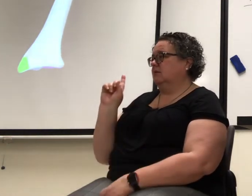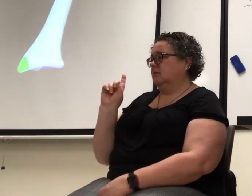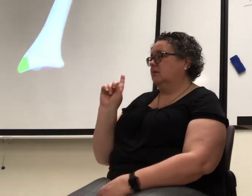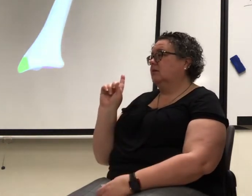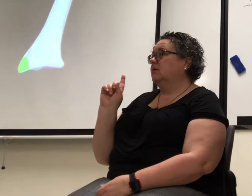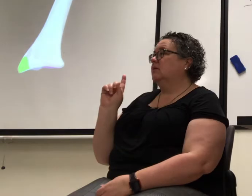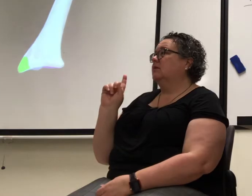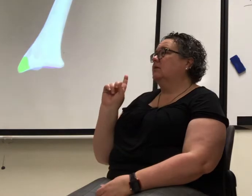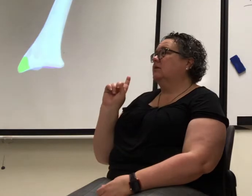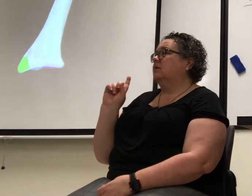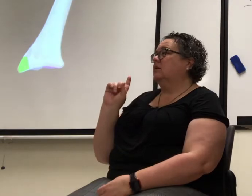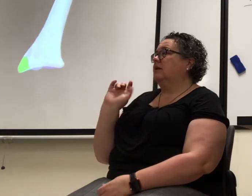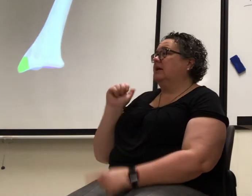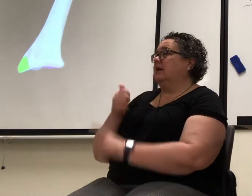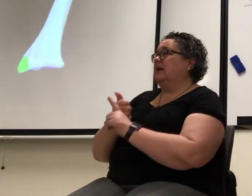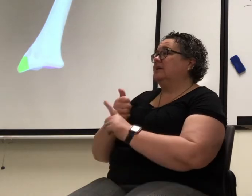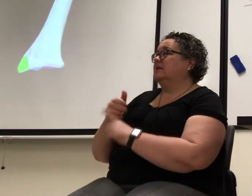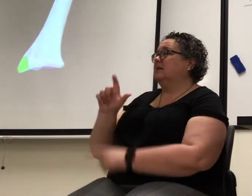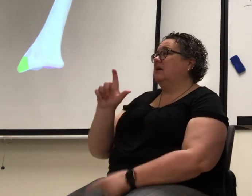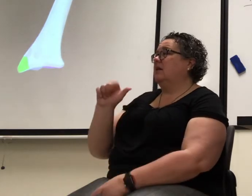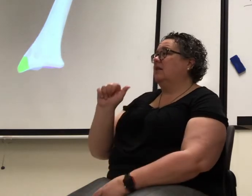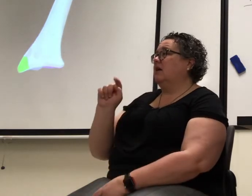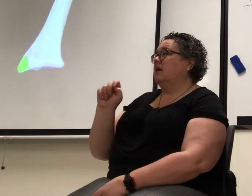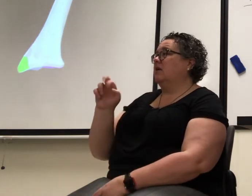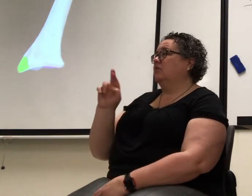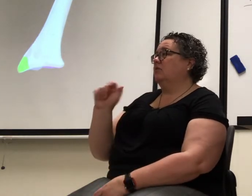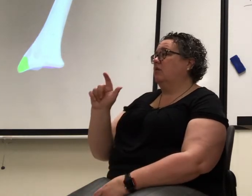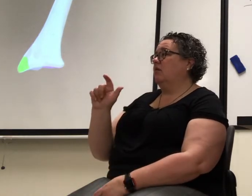It's lateral.